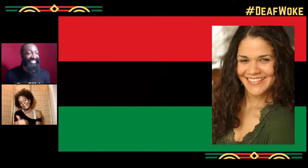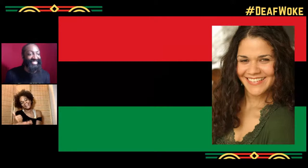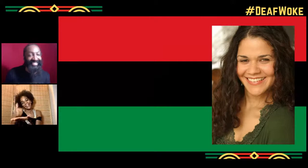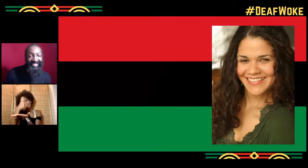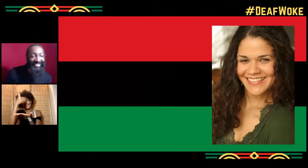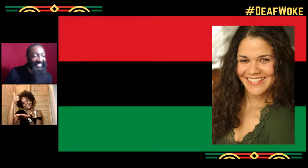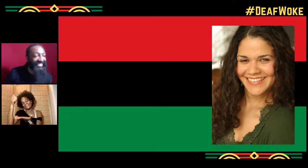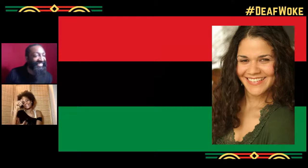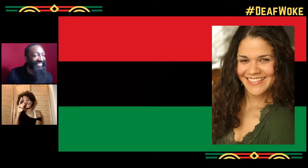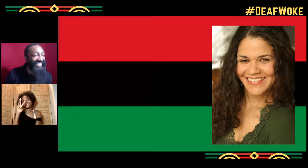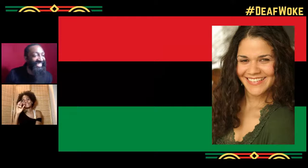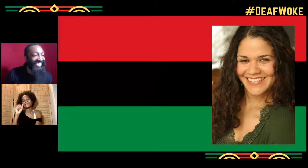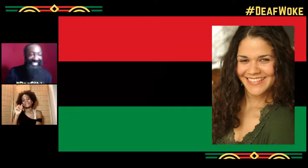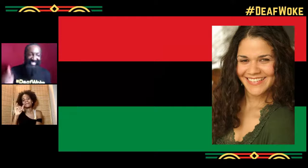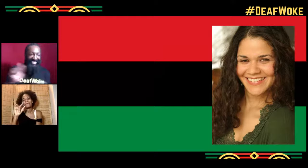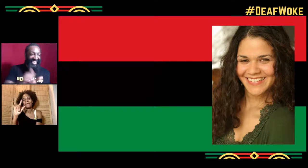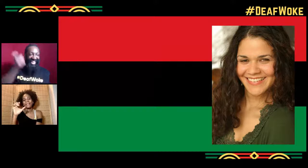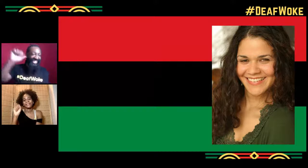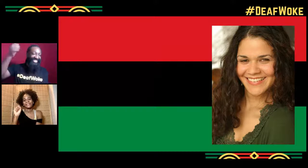Oh.